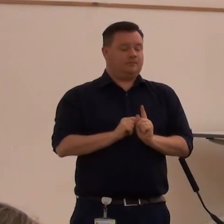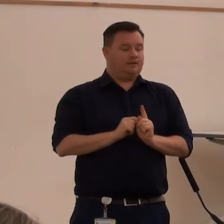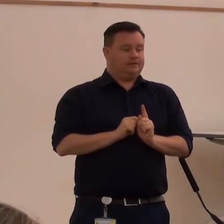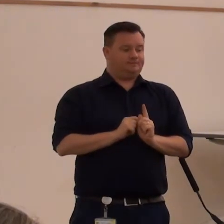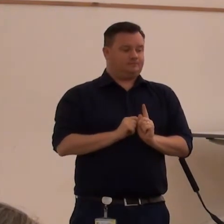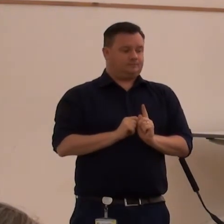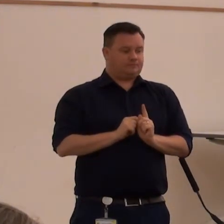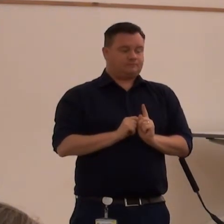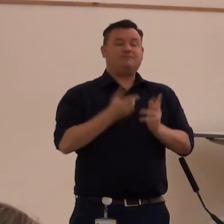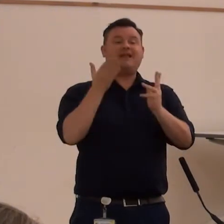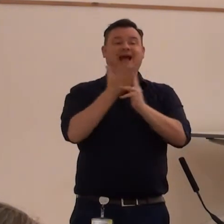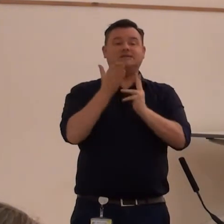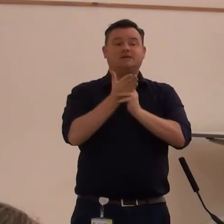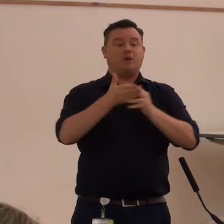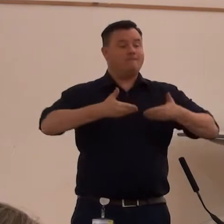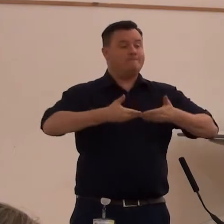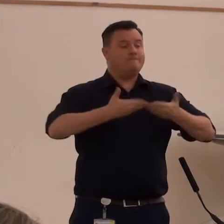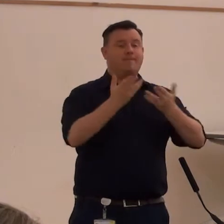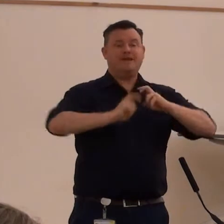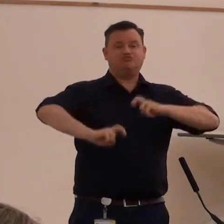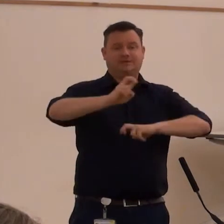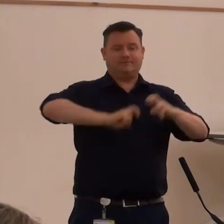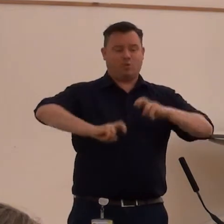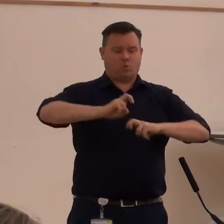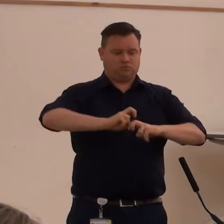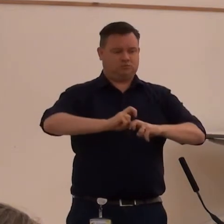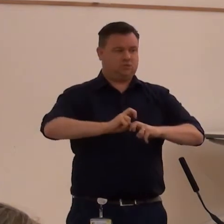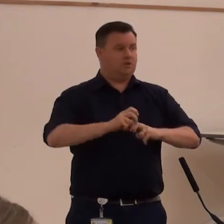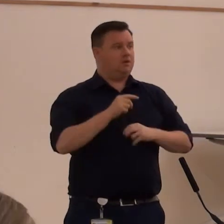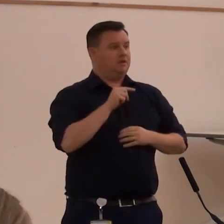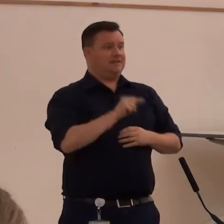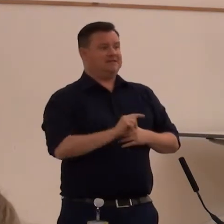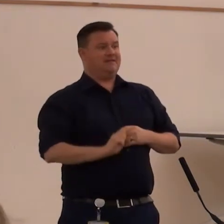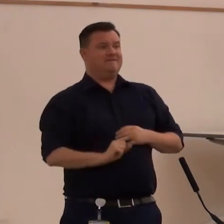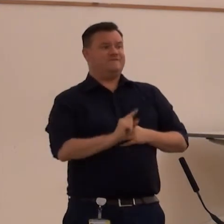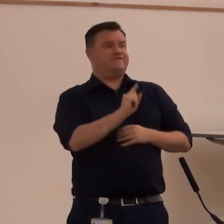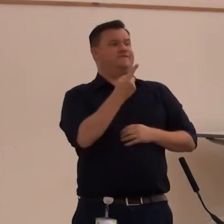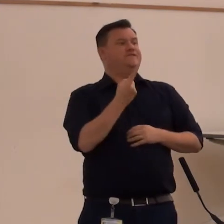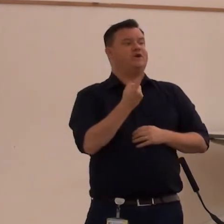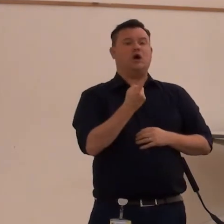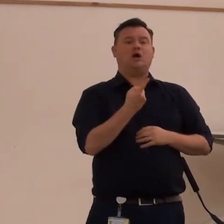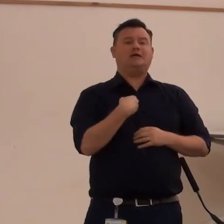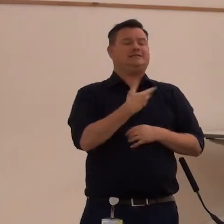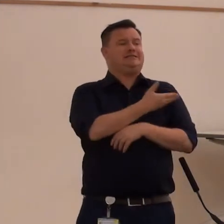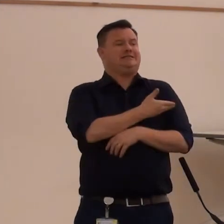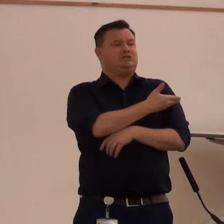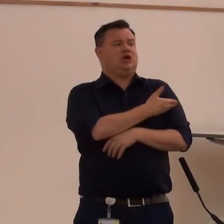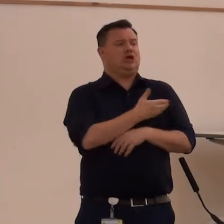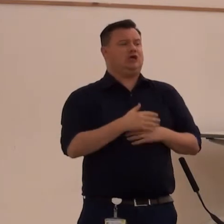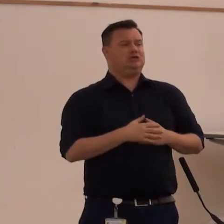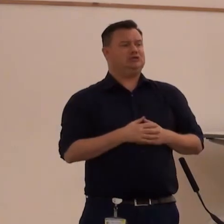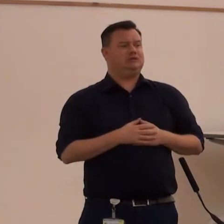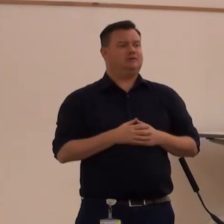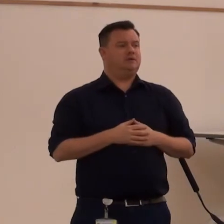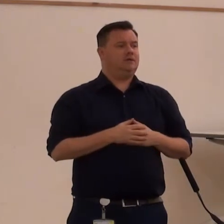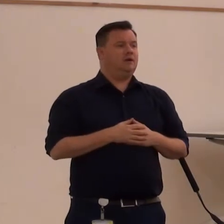for accessible public transport. And so this was one of the first Dan t-shirts, and like I